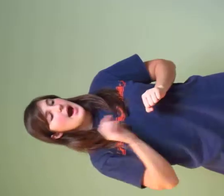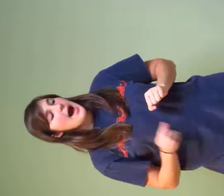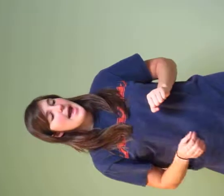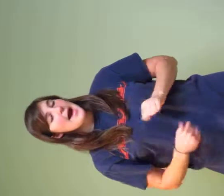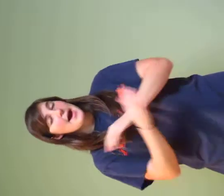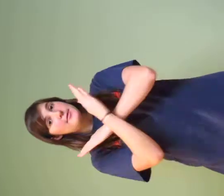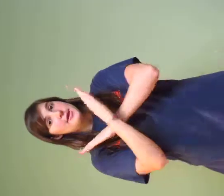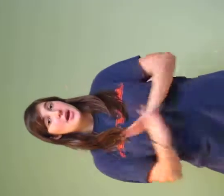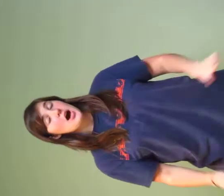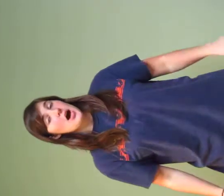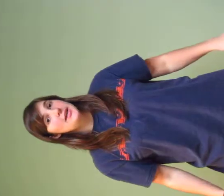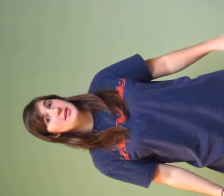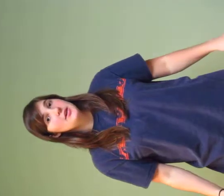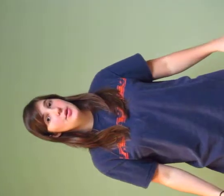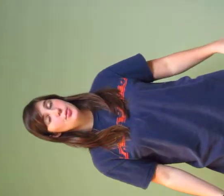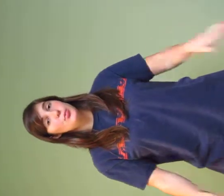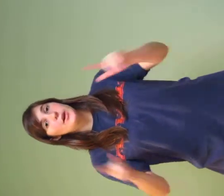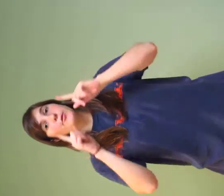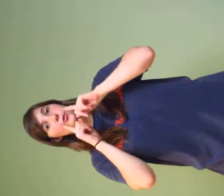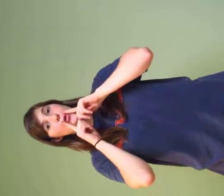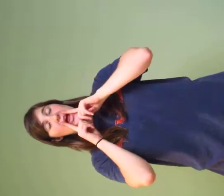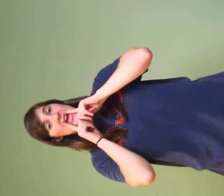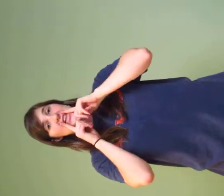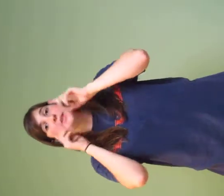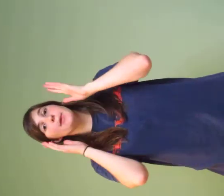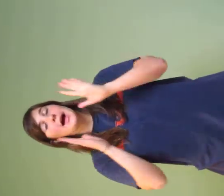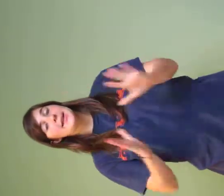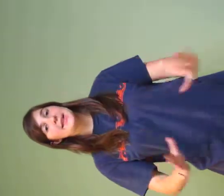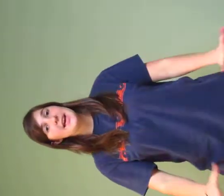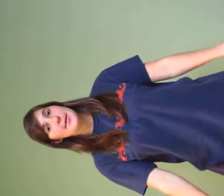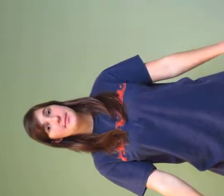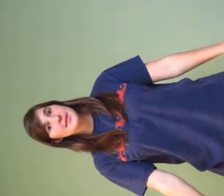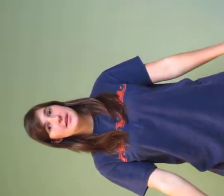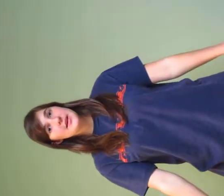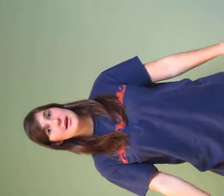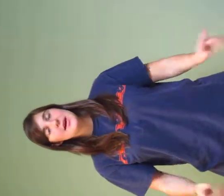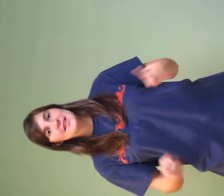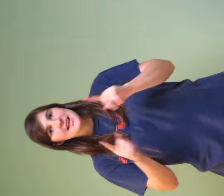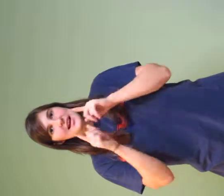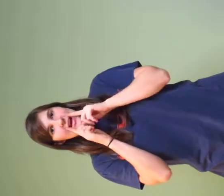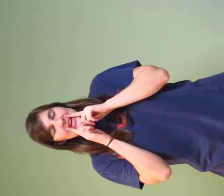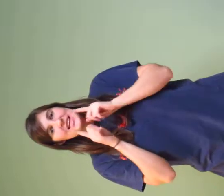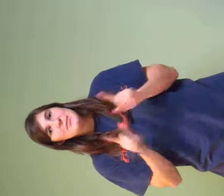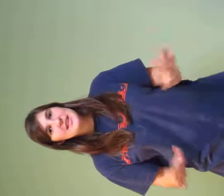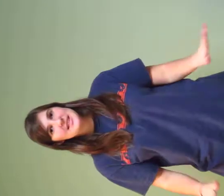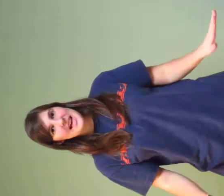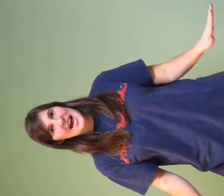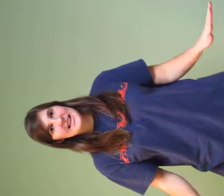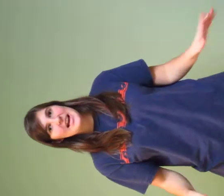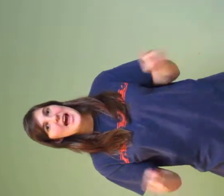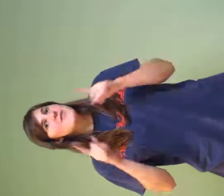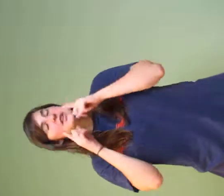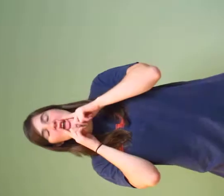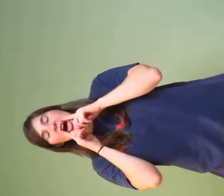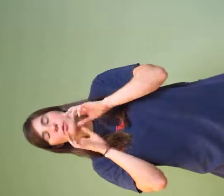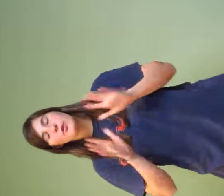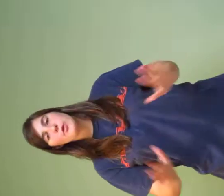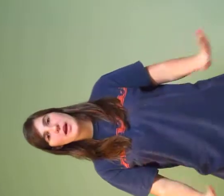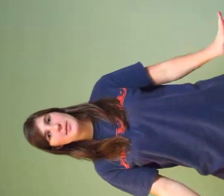I have not refrained my lips. It's kind of like keeping silent. I have not refrained my